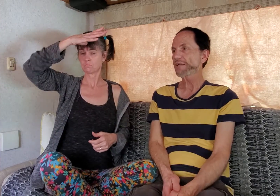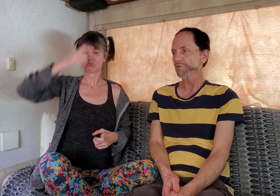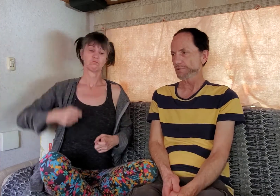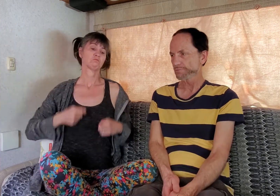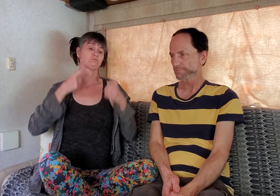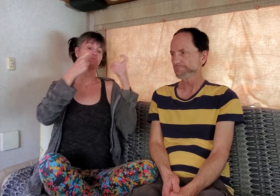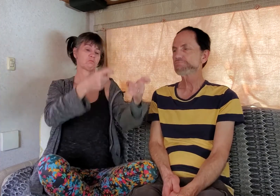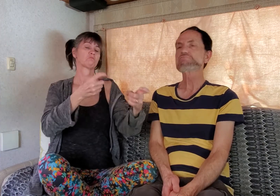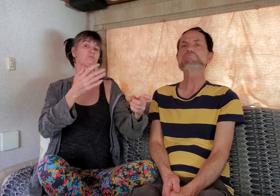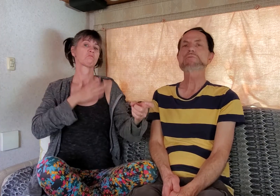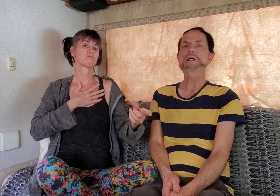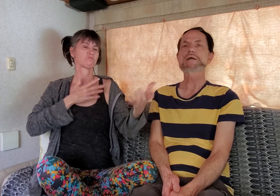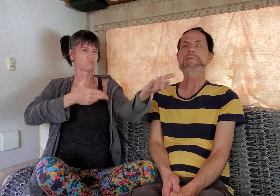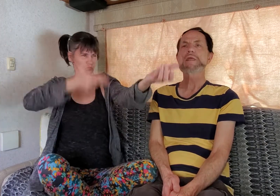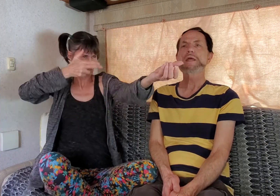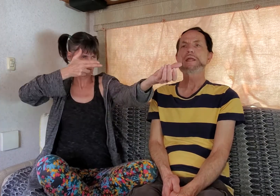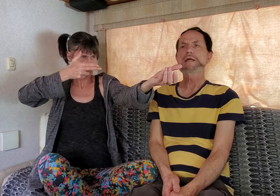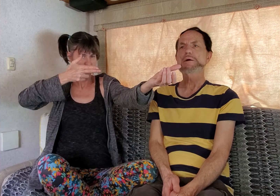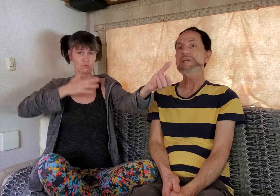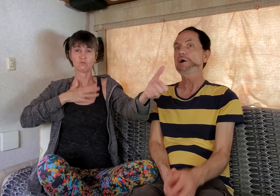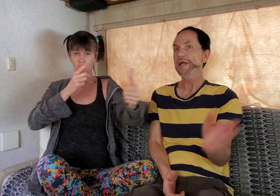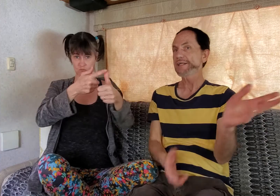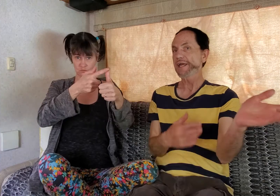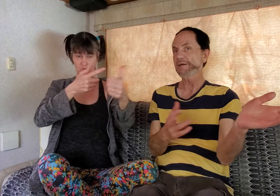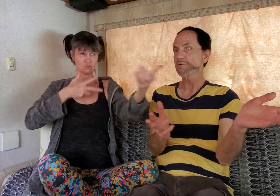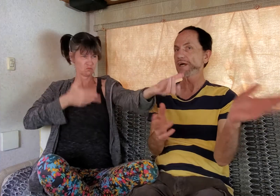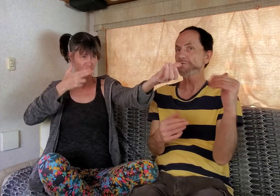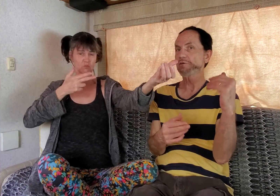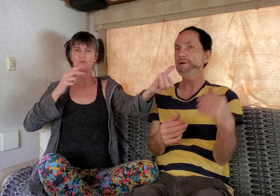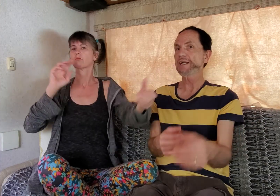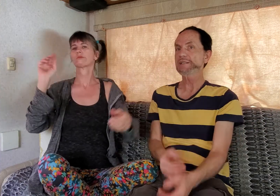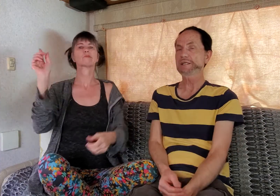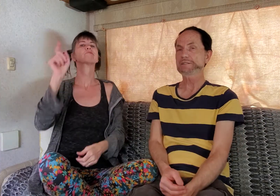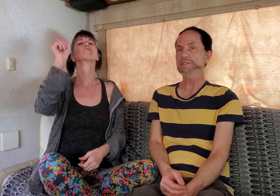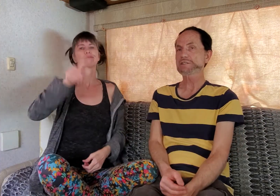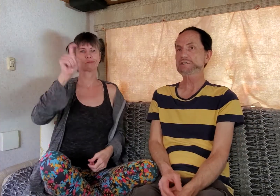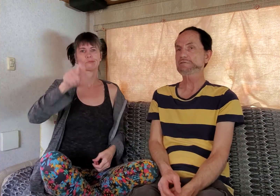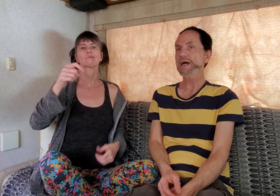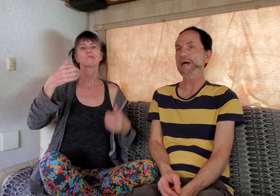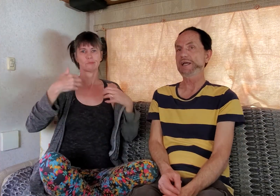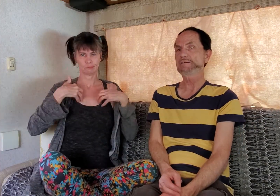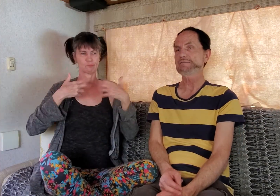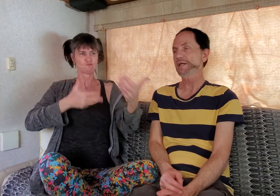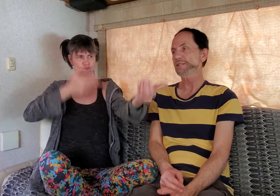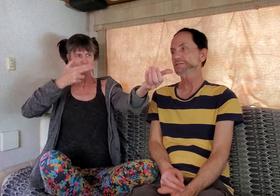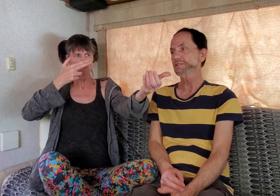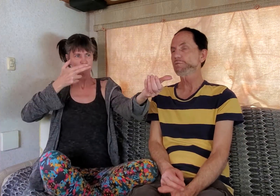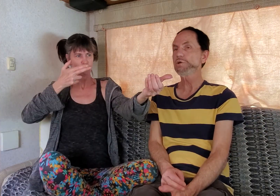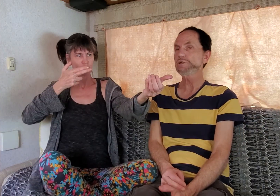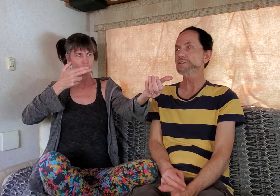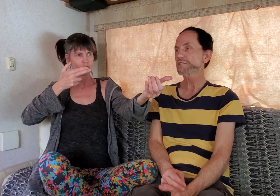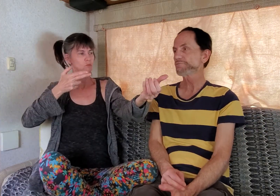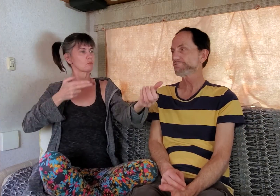rifle. All right? And we all had to have a rifle back then just to survive out in the woods.